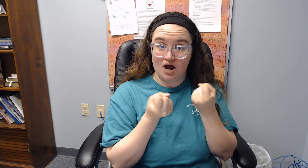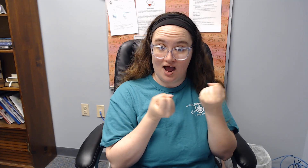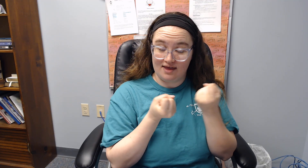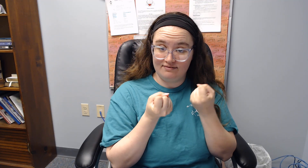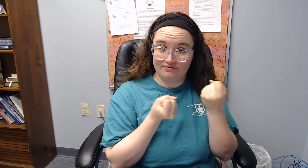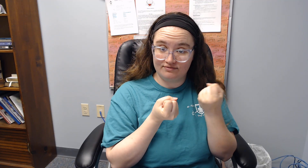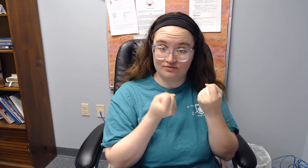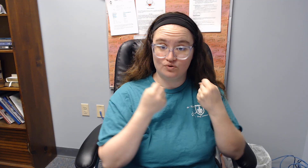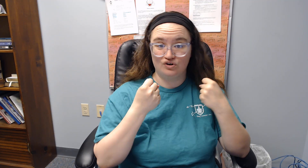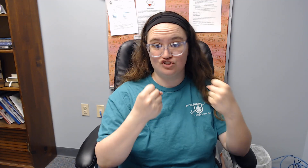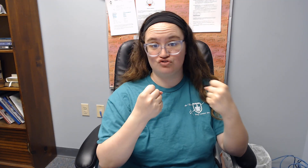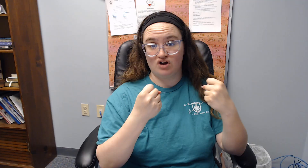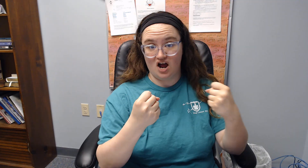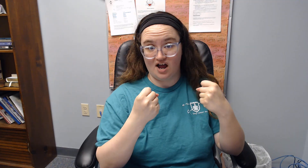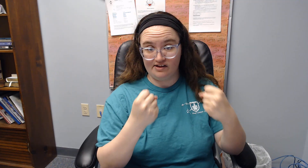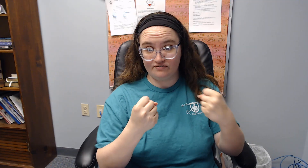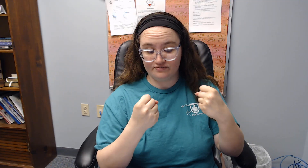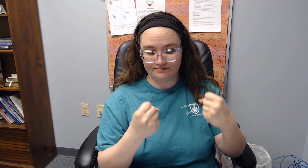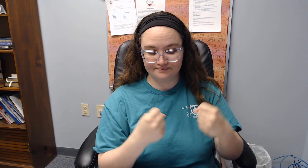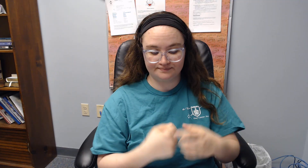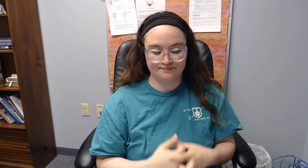Drive or drive.